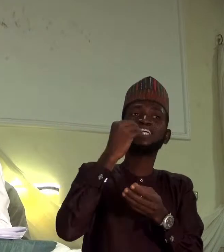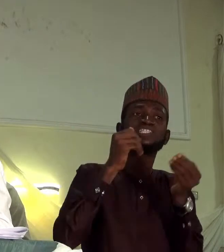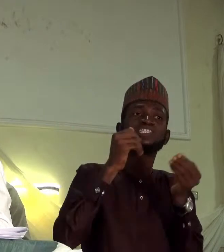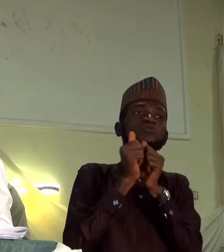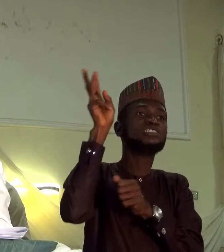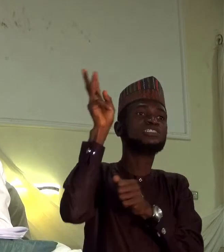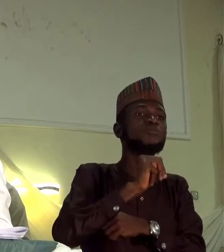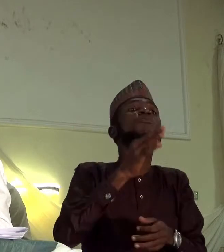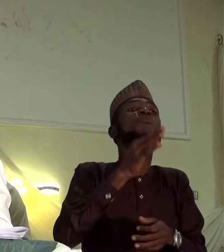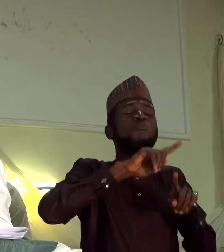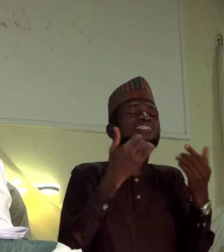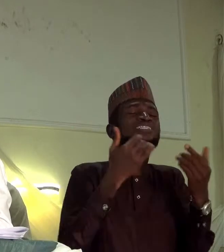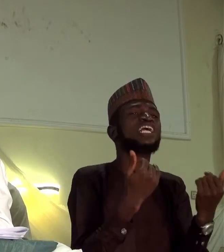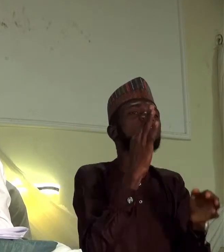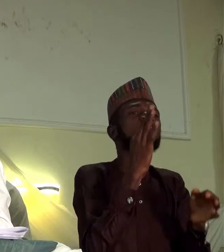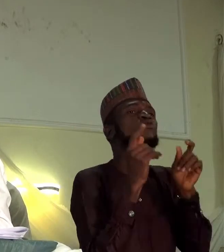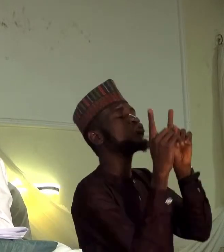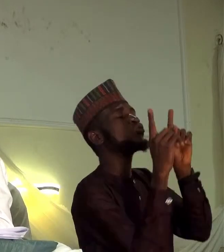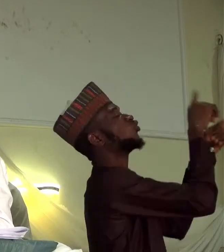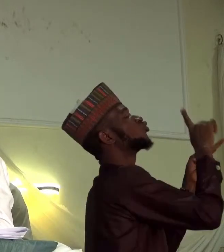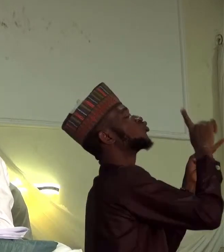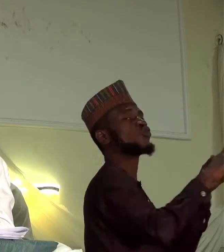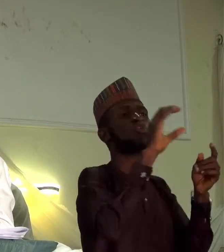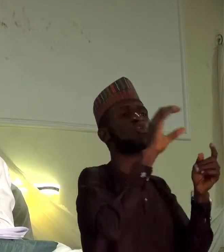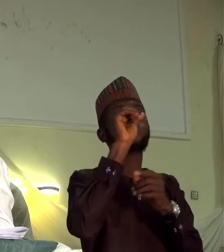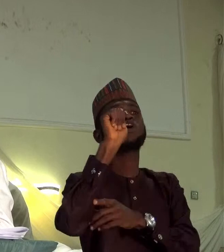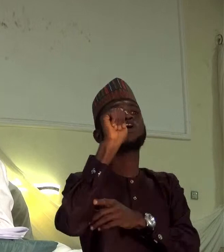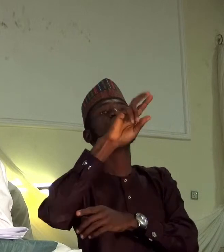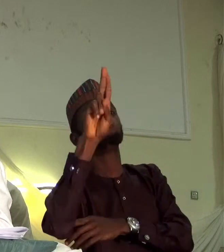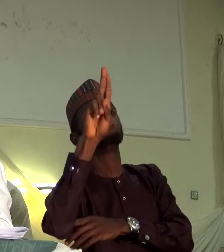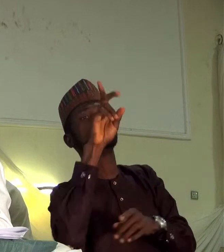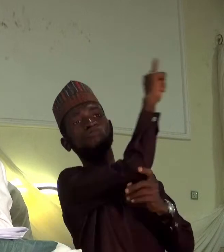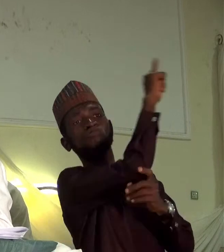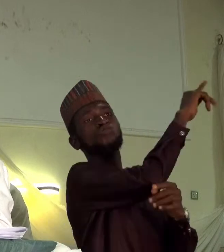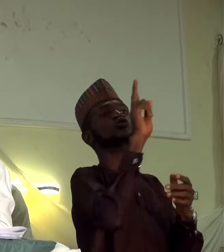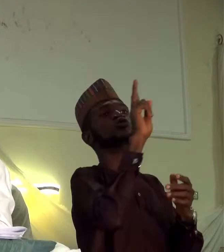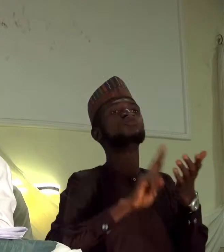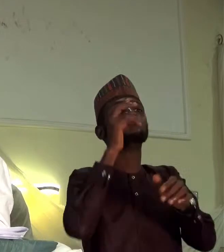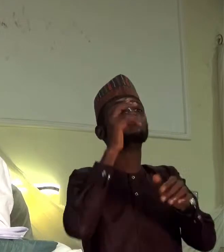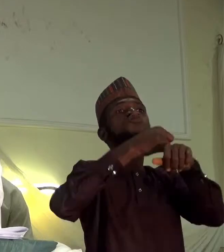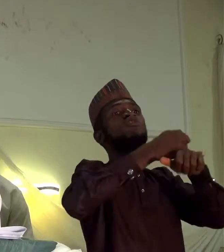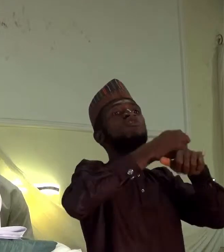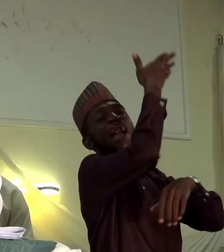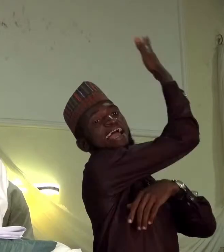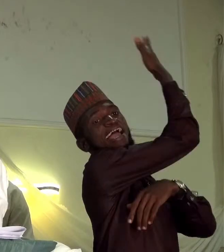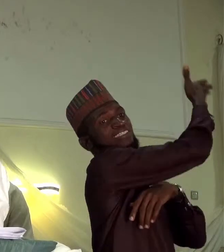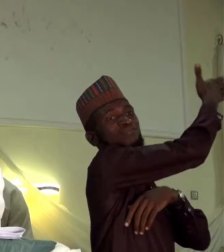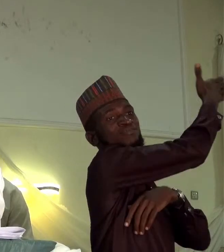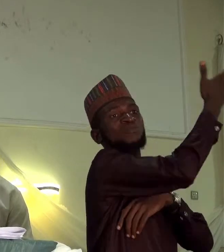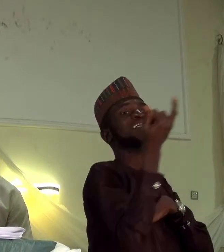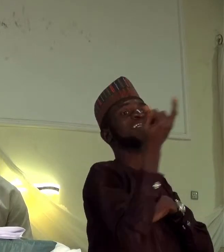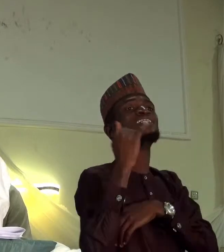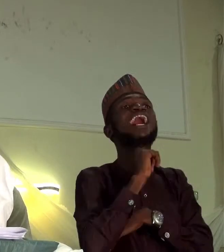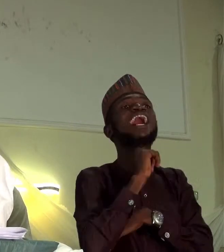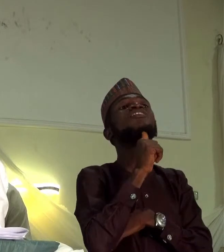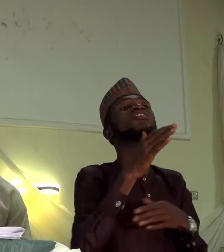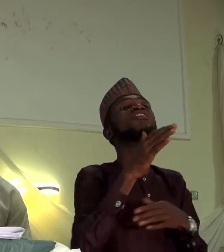loni oyu great ife n bo le wa igberaga yin na nu